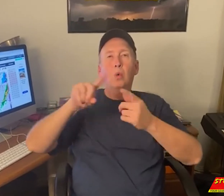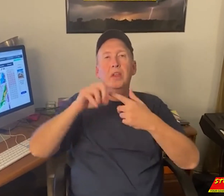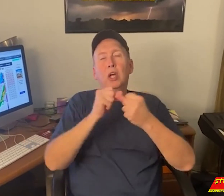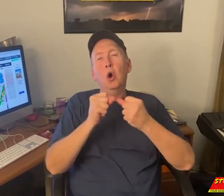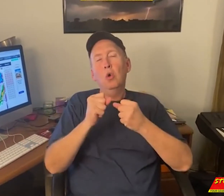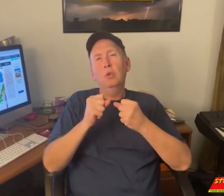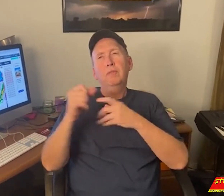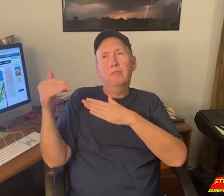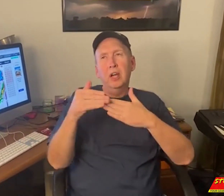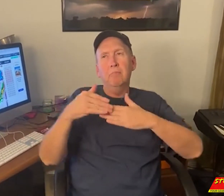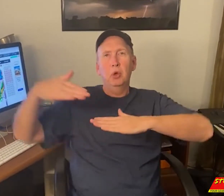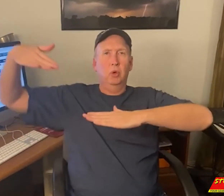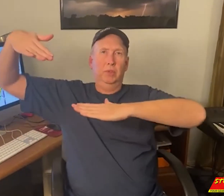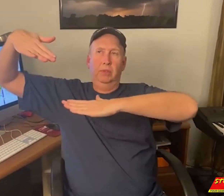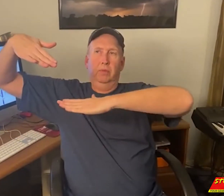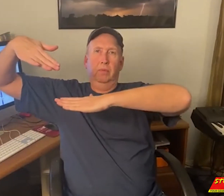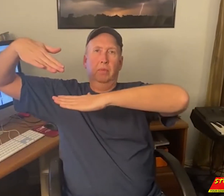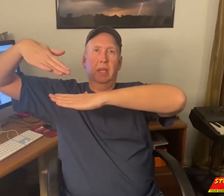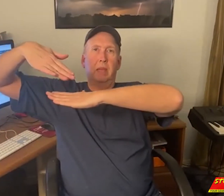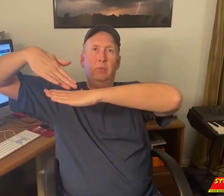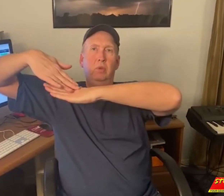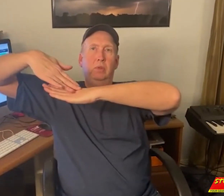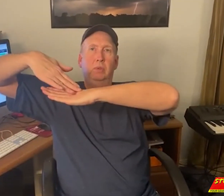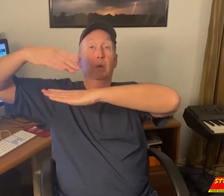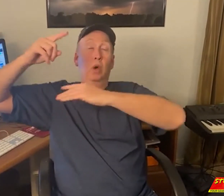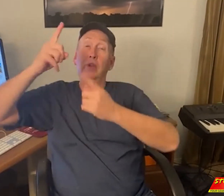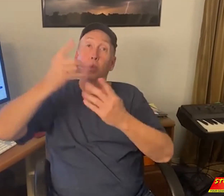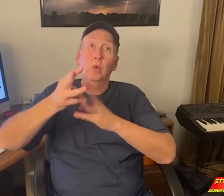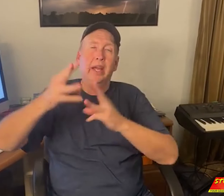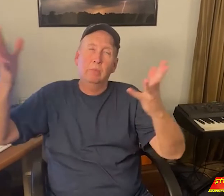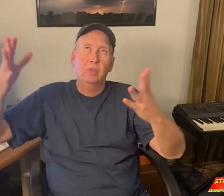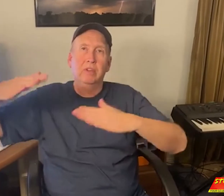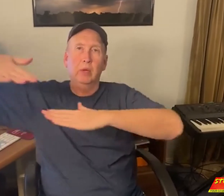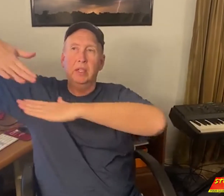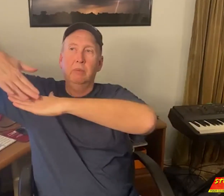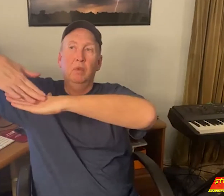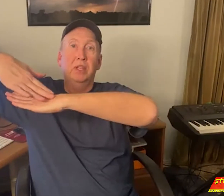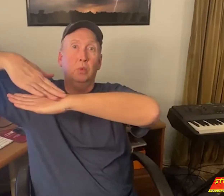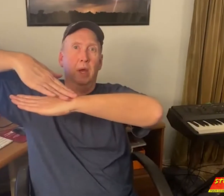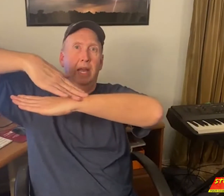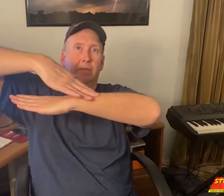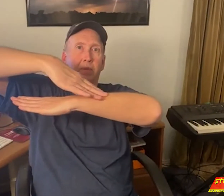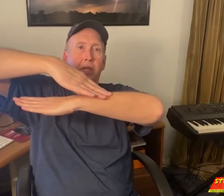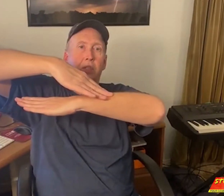the cold front moves, it moves, well, there's one way. It can move several ways. It can move this way.